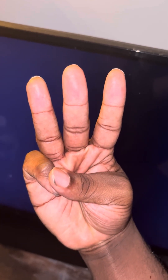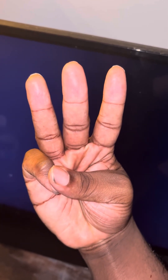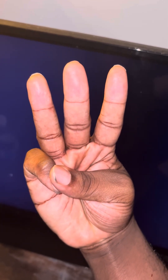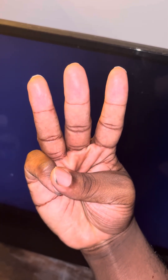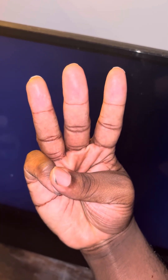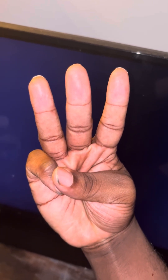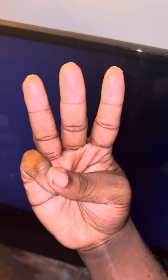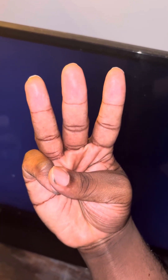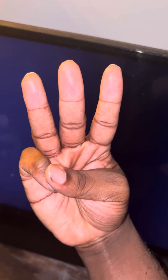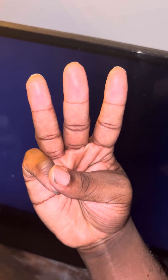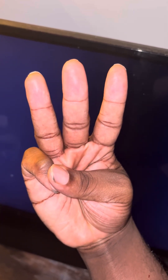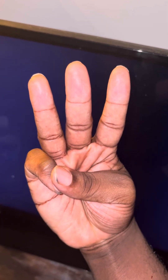W,